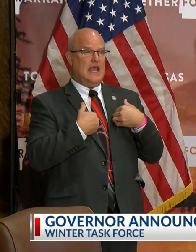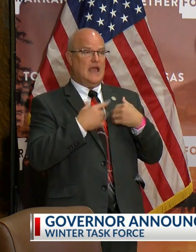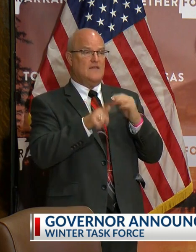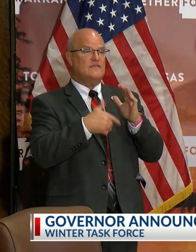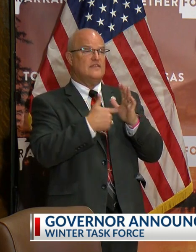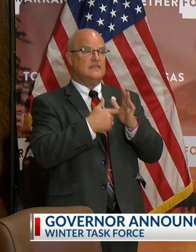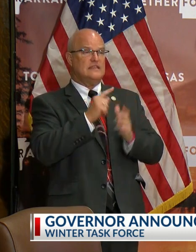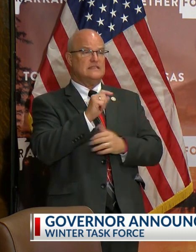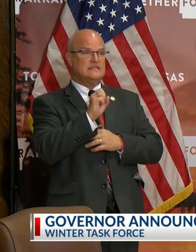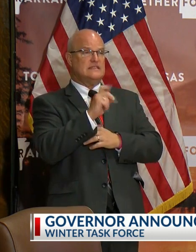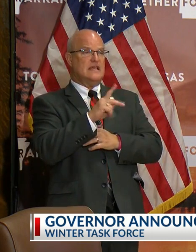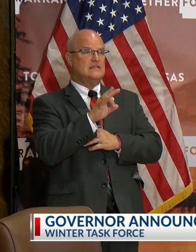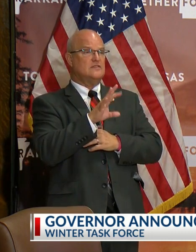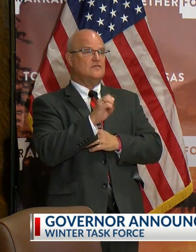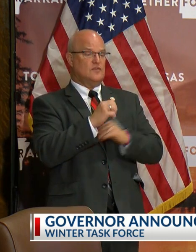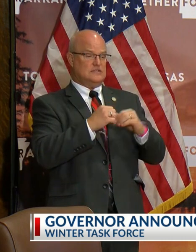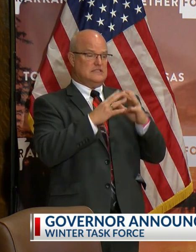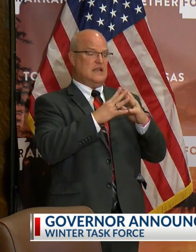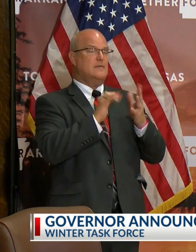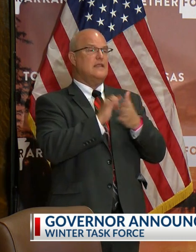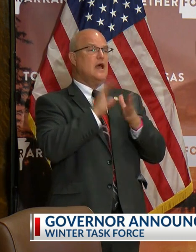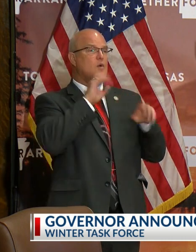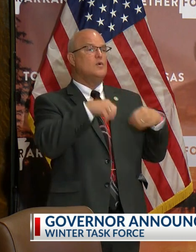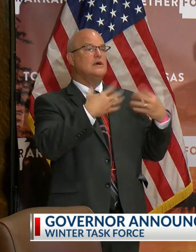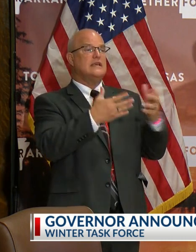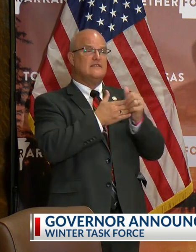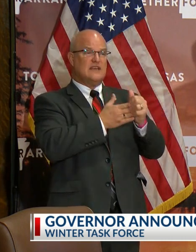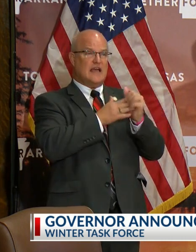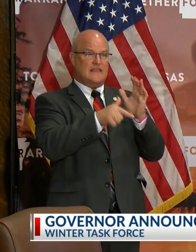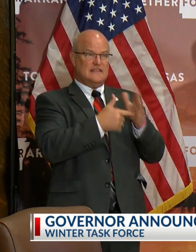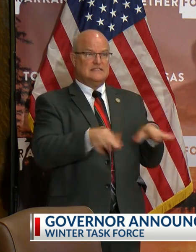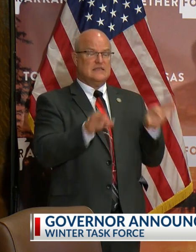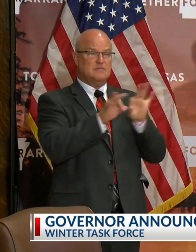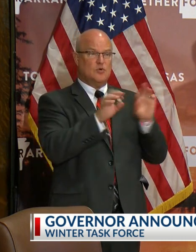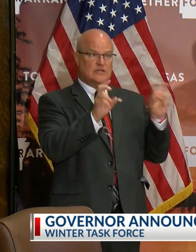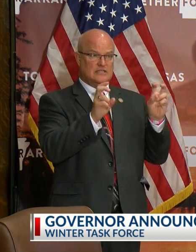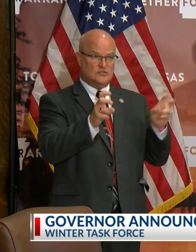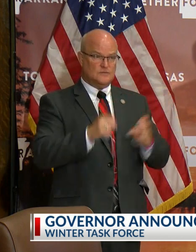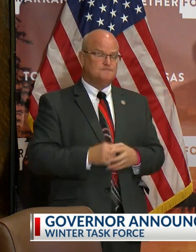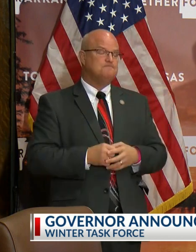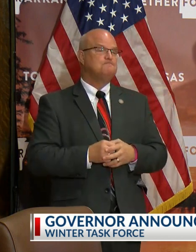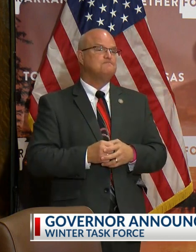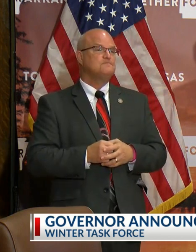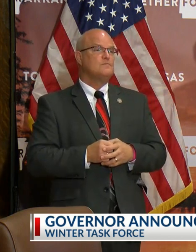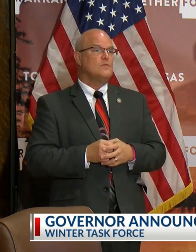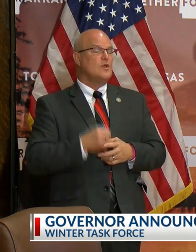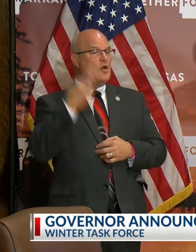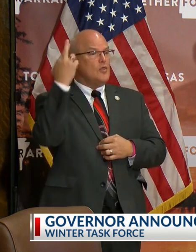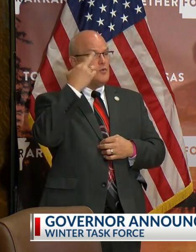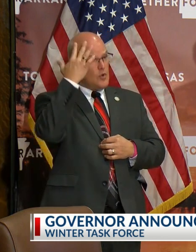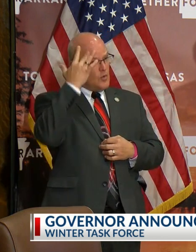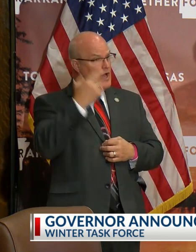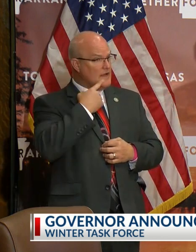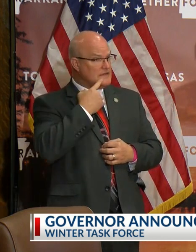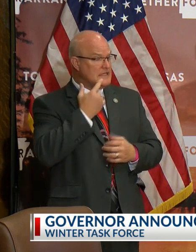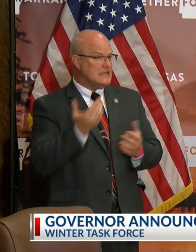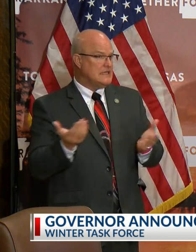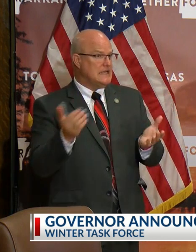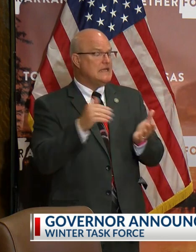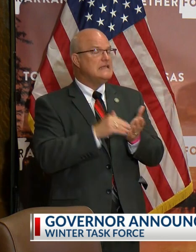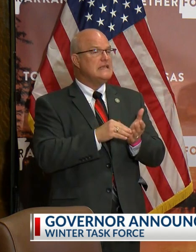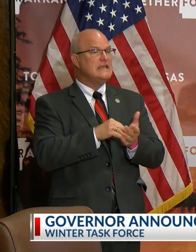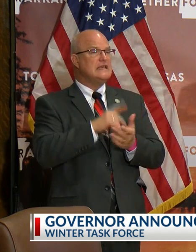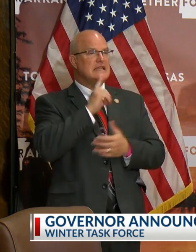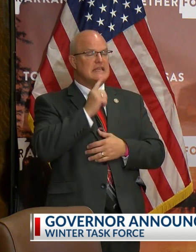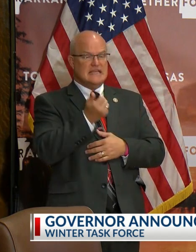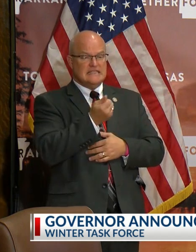this task force that will give guidance on this important issue. The reason, as I've said again, is